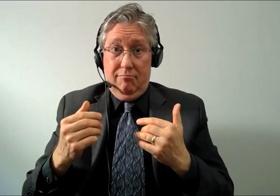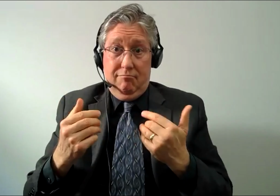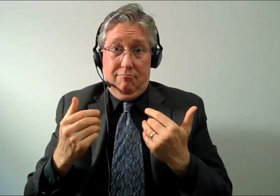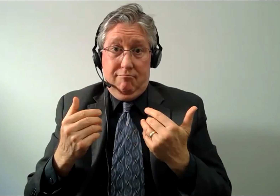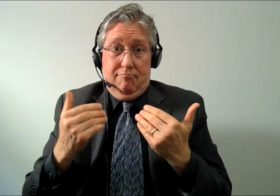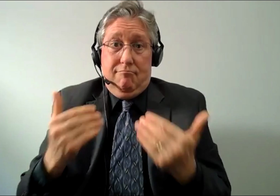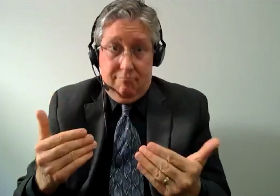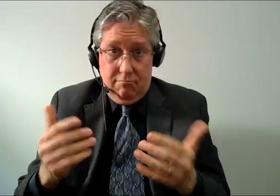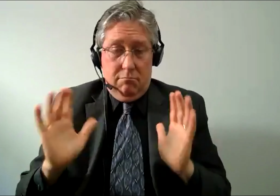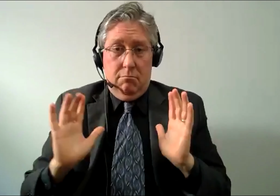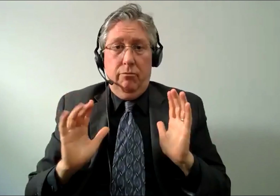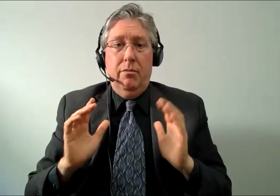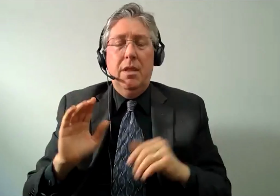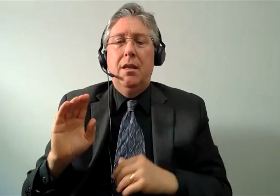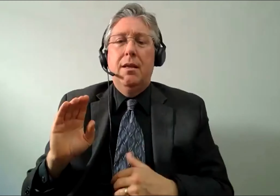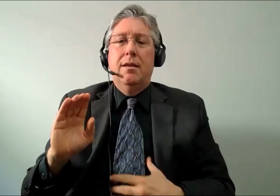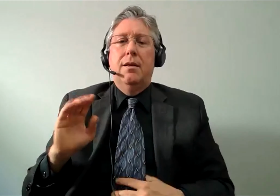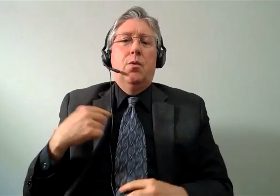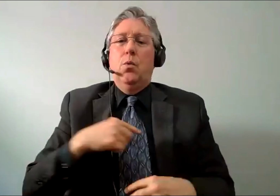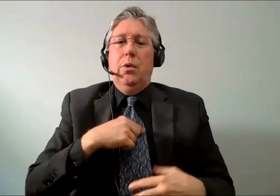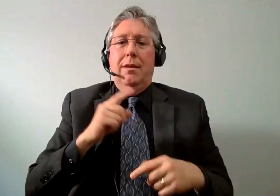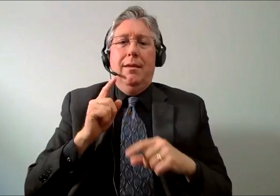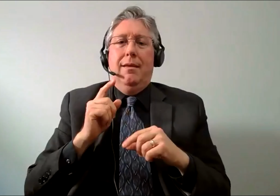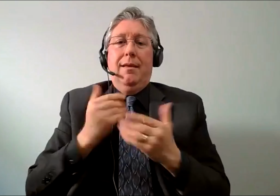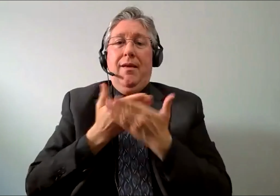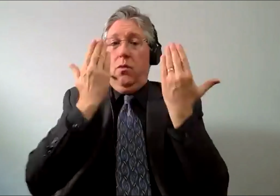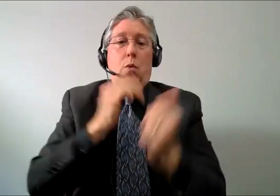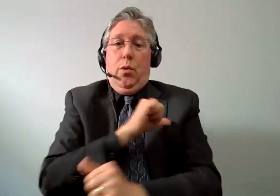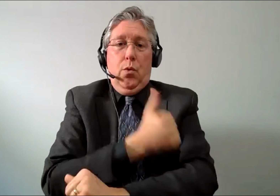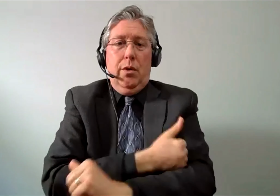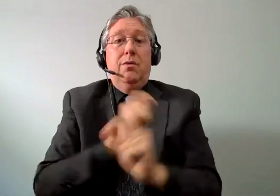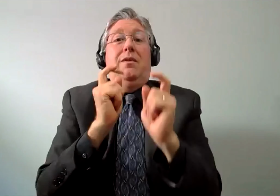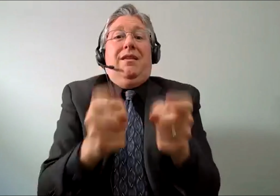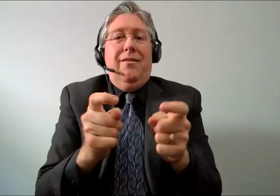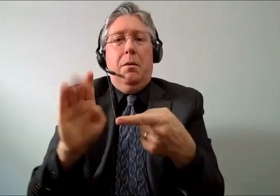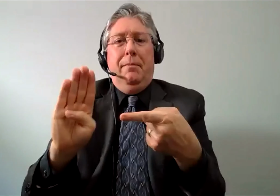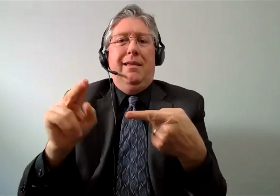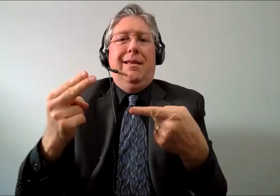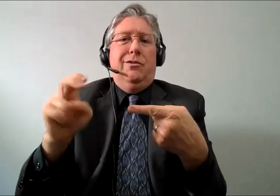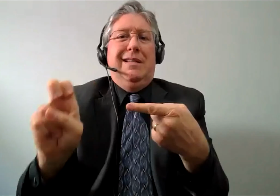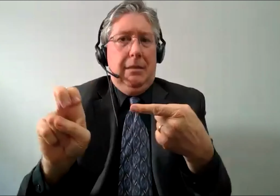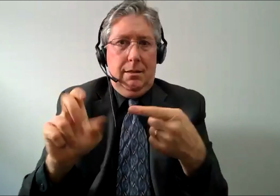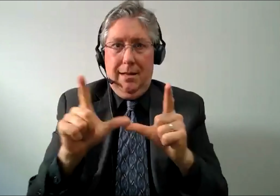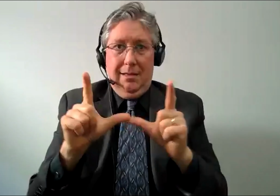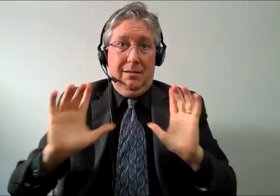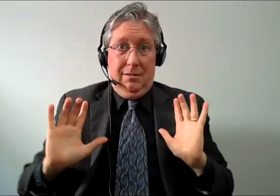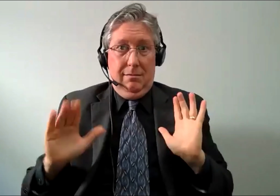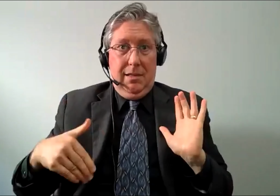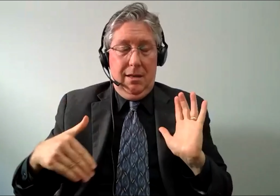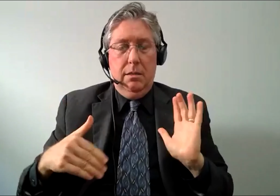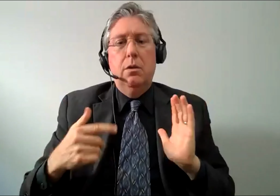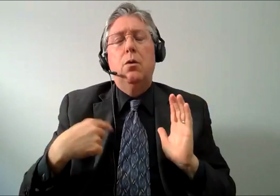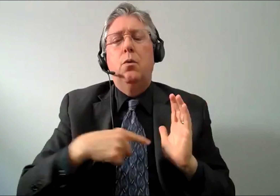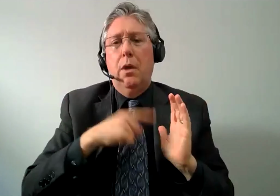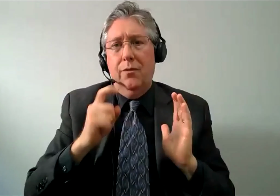to grant the BHE license. So until that point in time, when we receive that authority, right